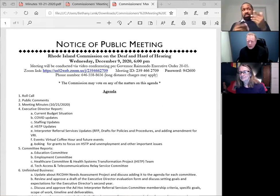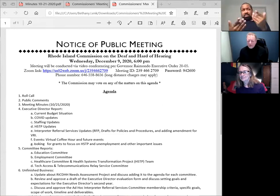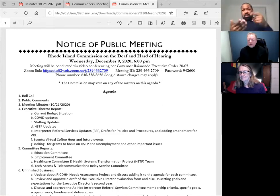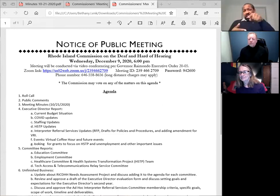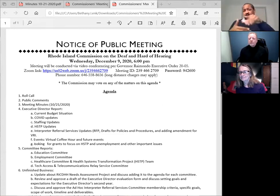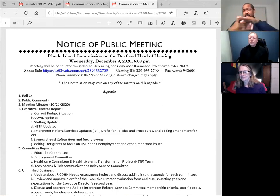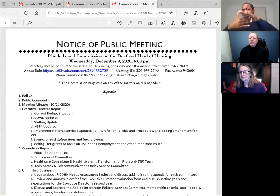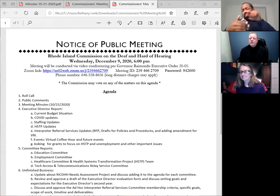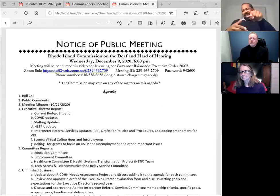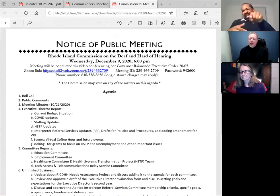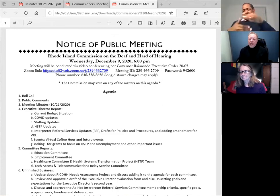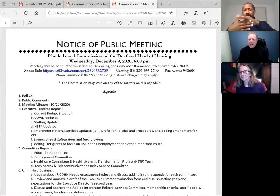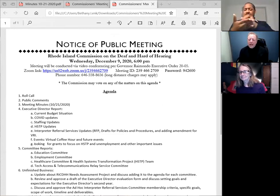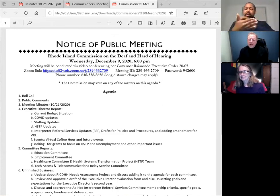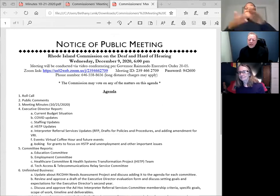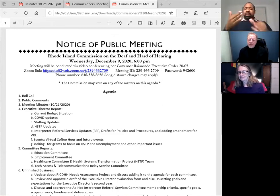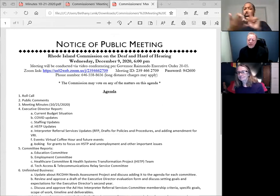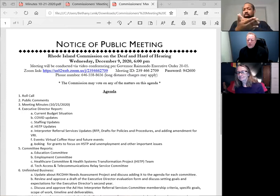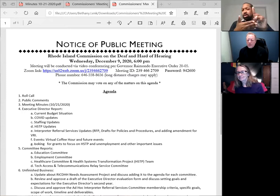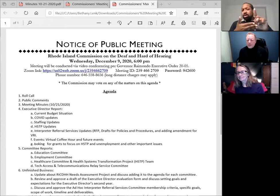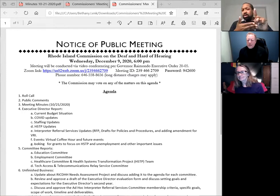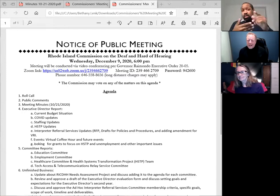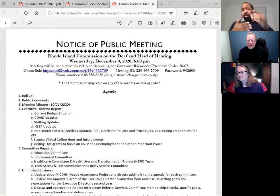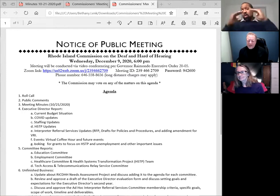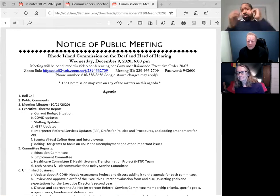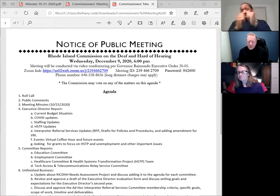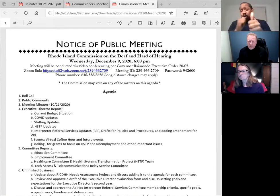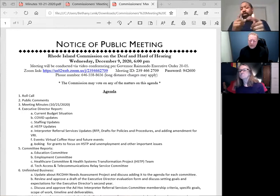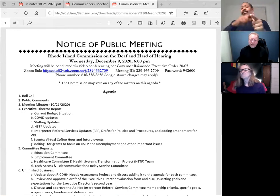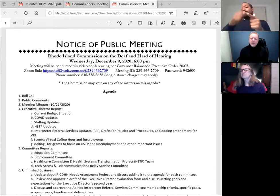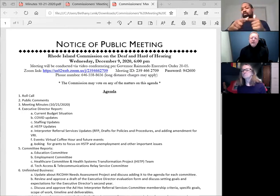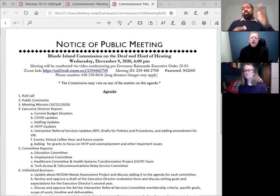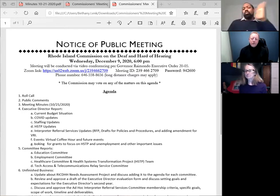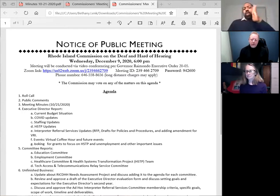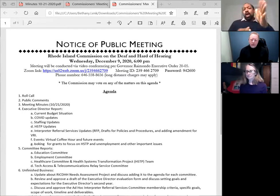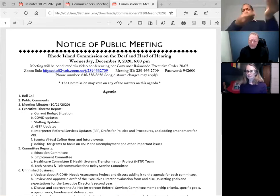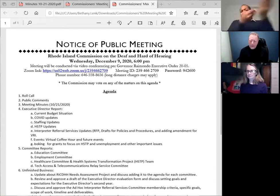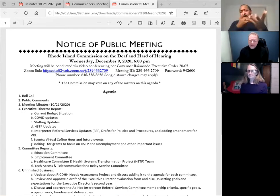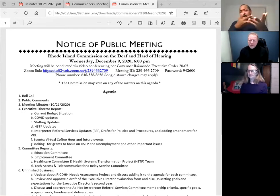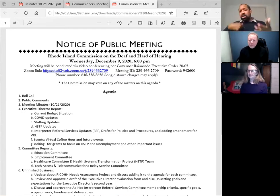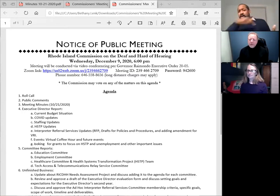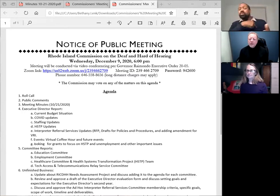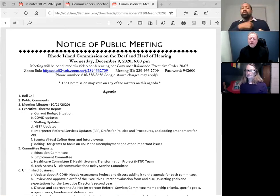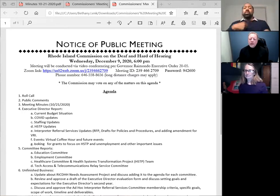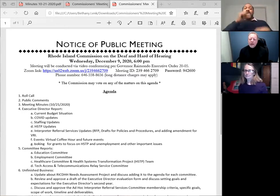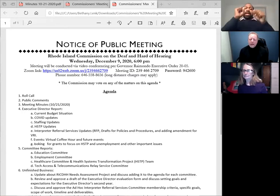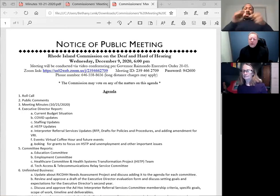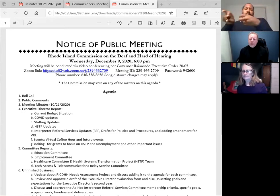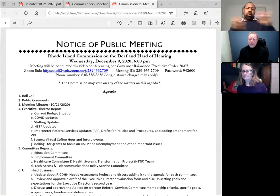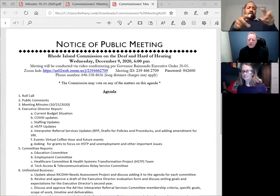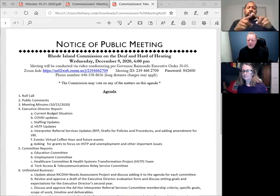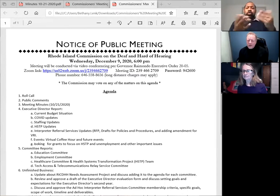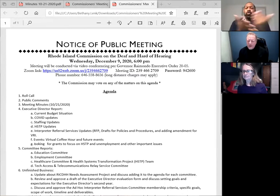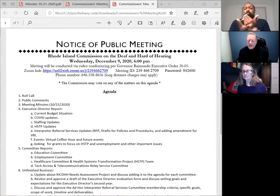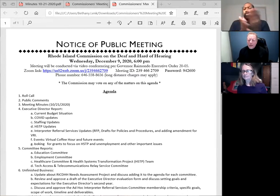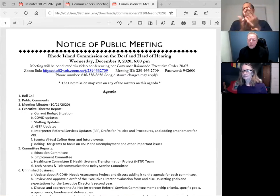budget. And I expect to hear something by the end of this week. Hopefully it'll be passed. And they will keep